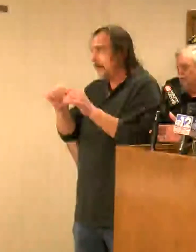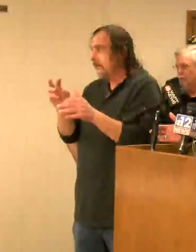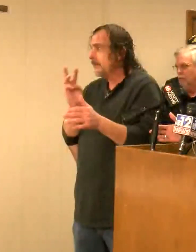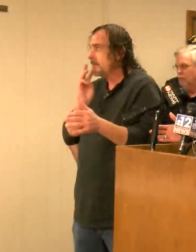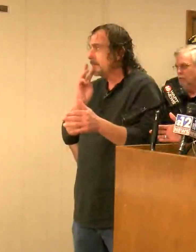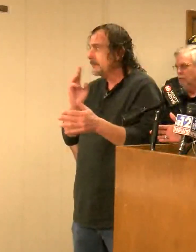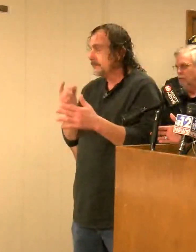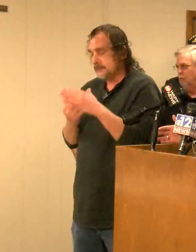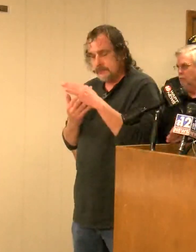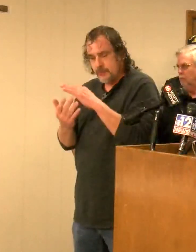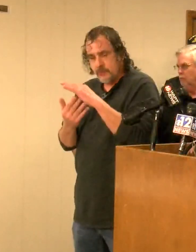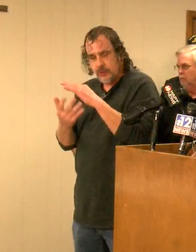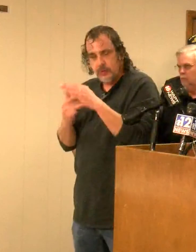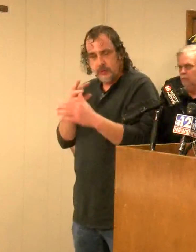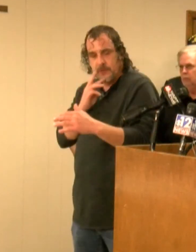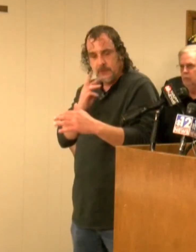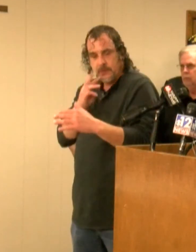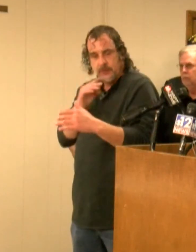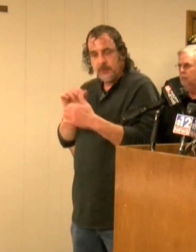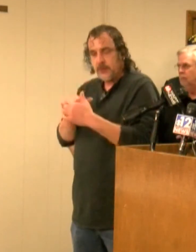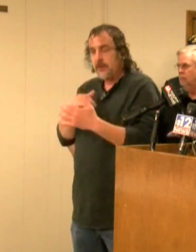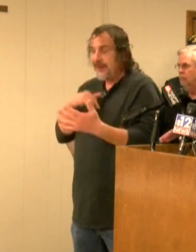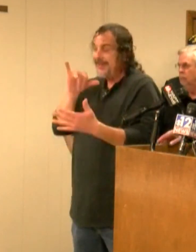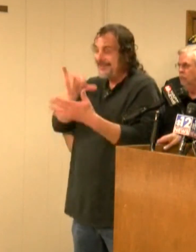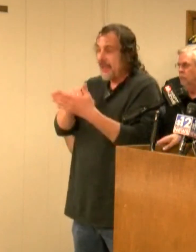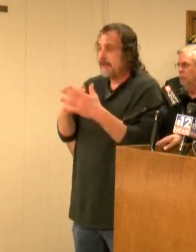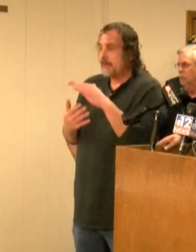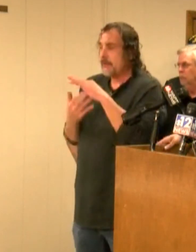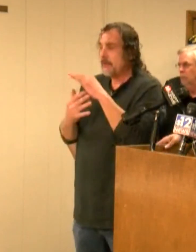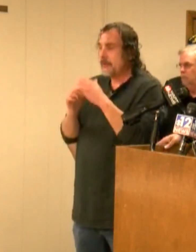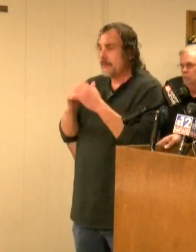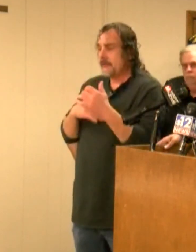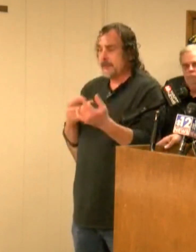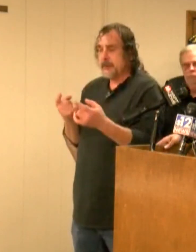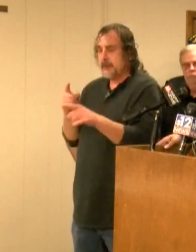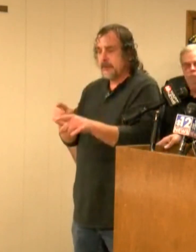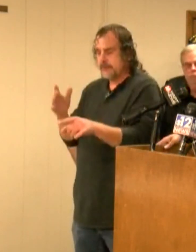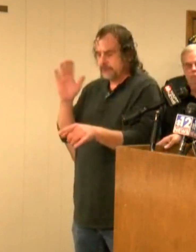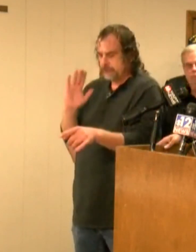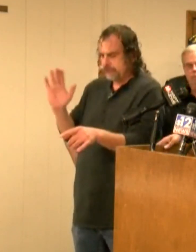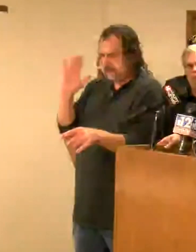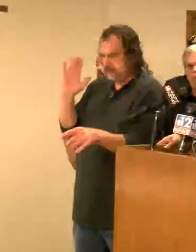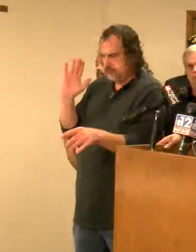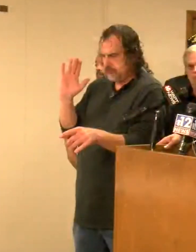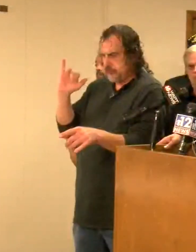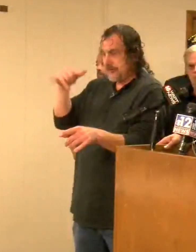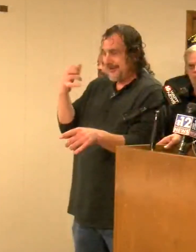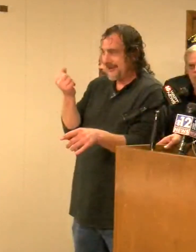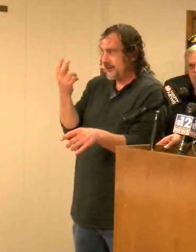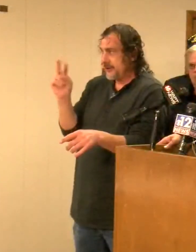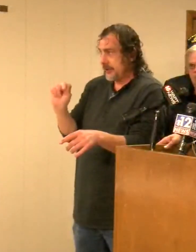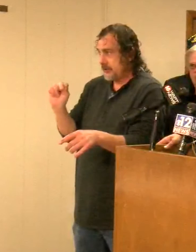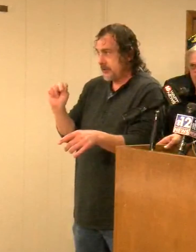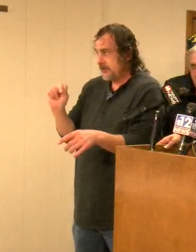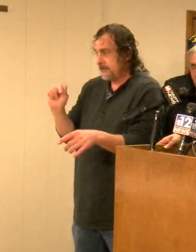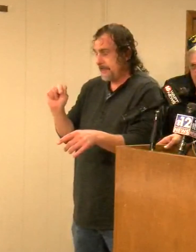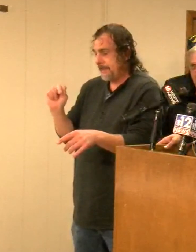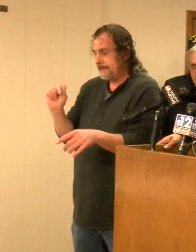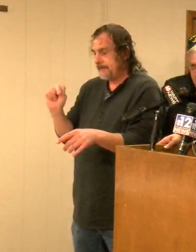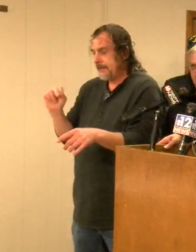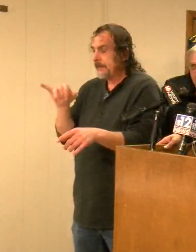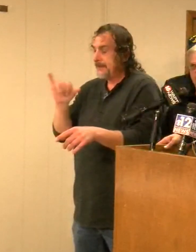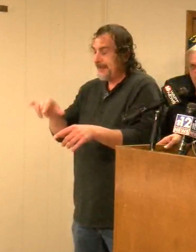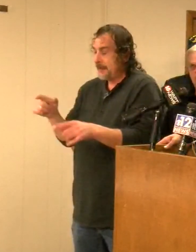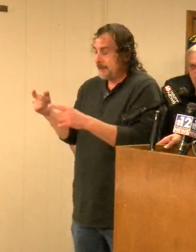We have a boil water. Yeah, the boil water notice is from an event back in January. And